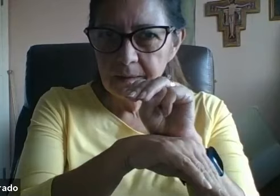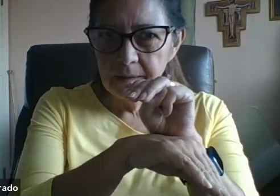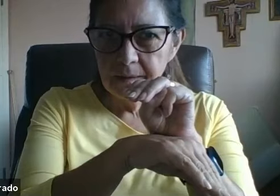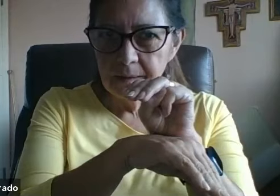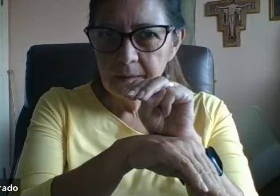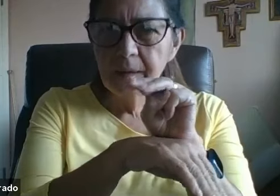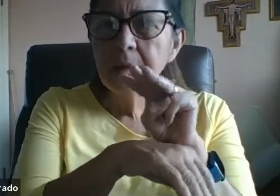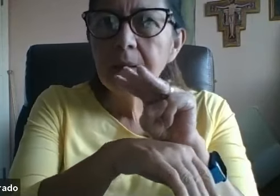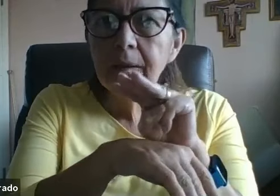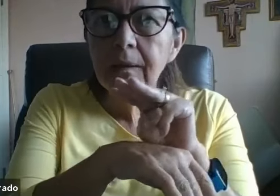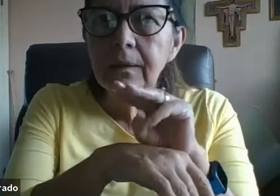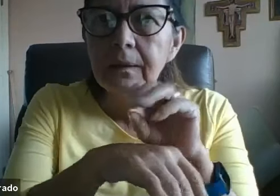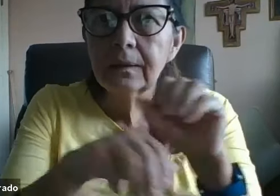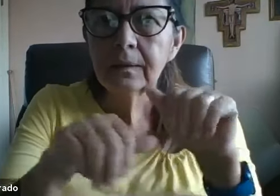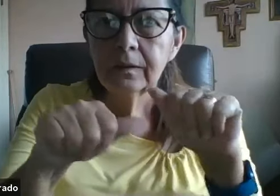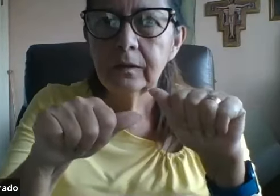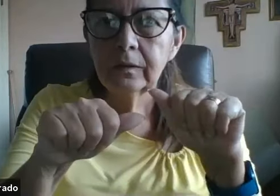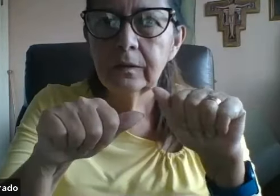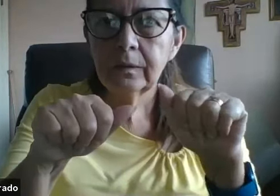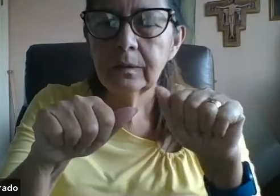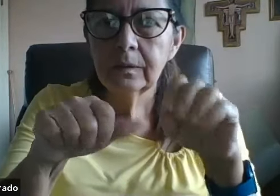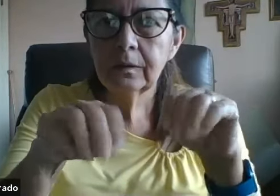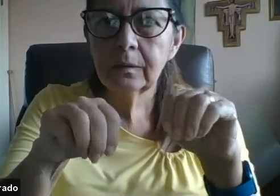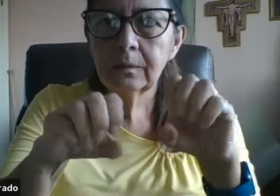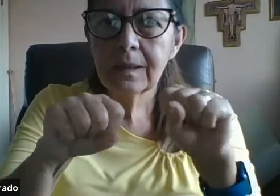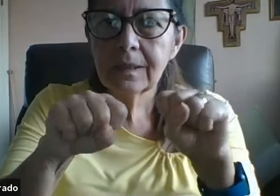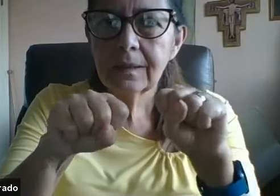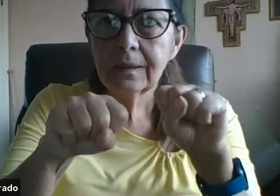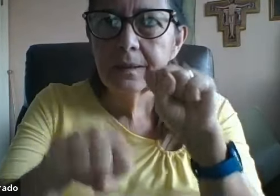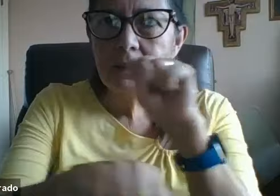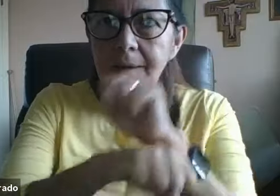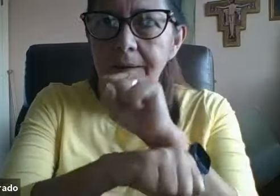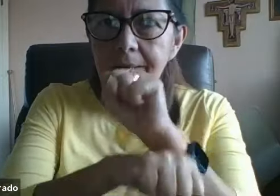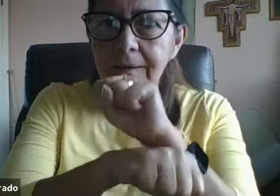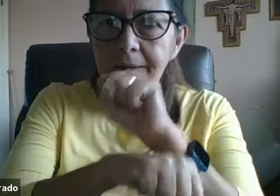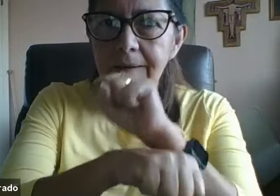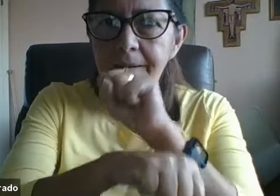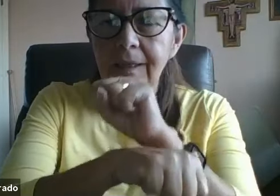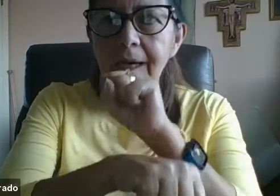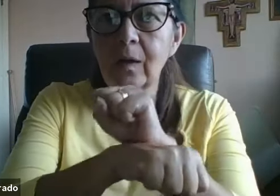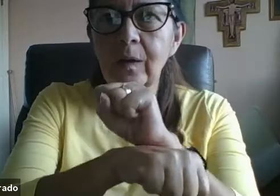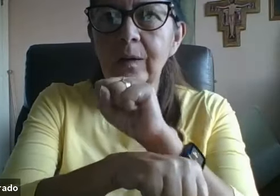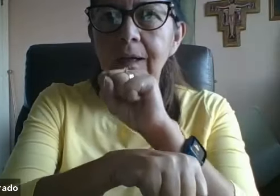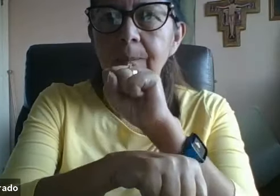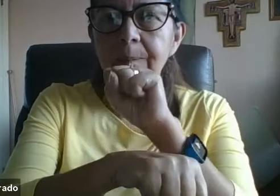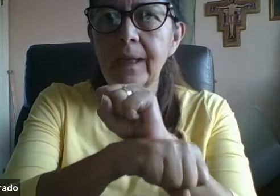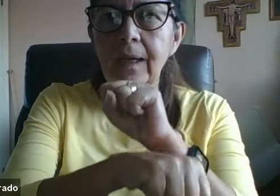shapes. Two S's like this. And you Two. knock them together like this. Oh, okay.